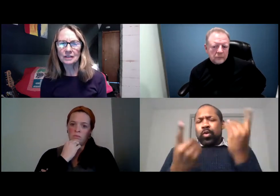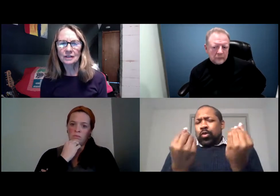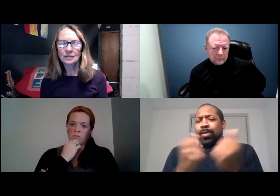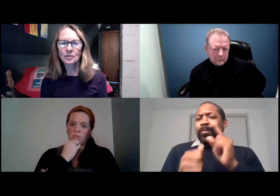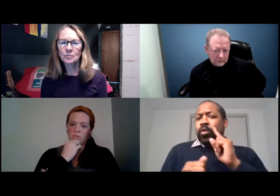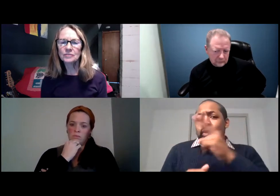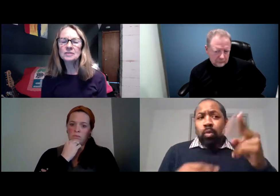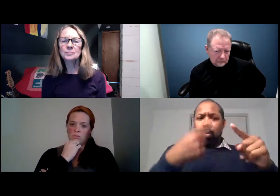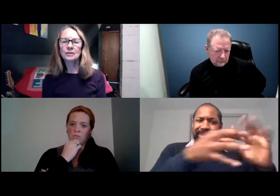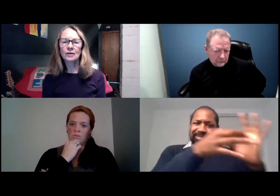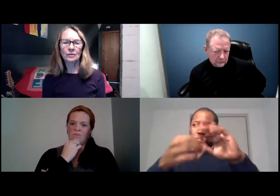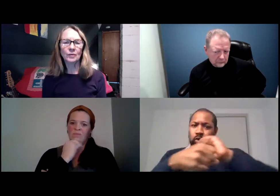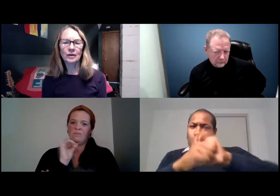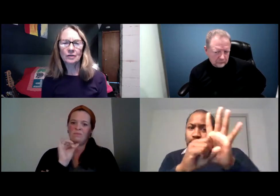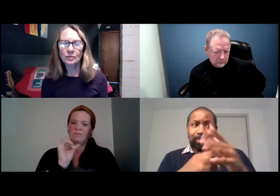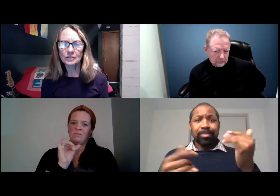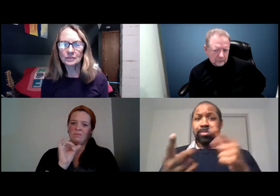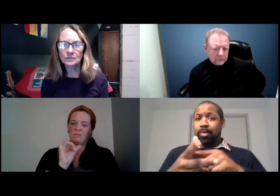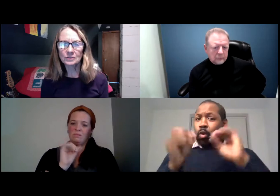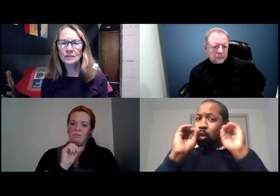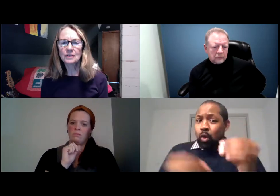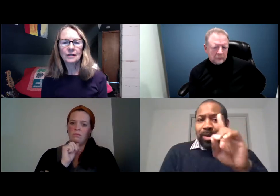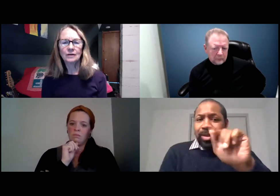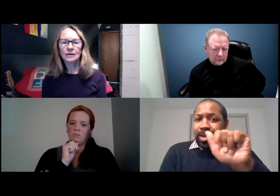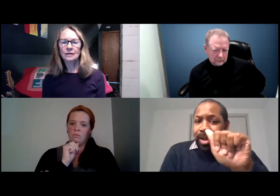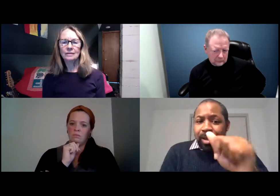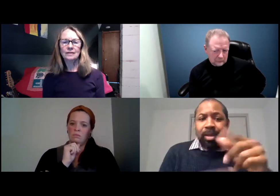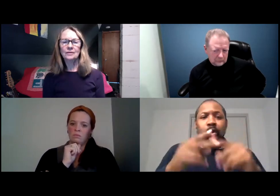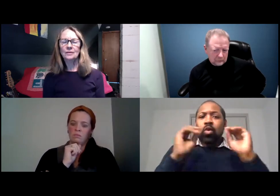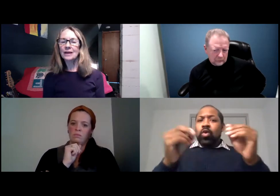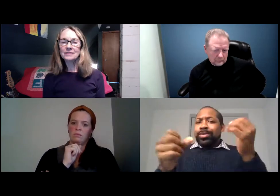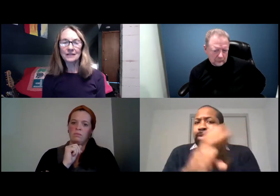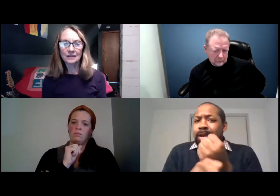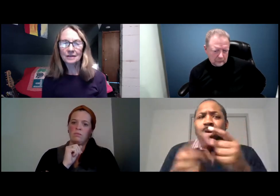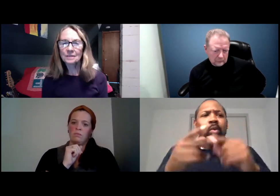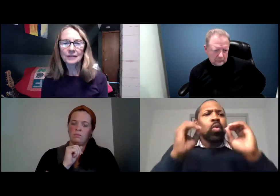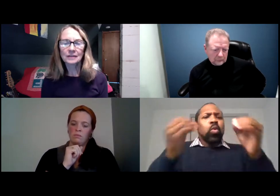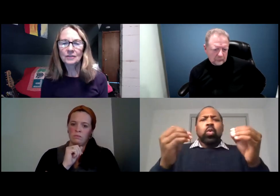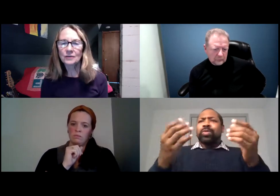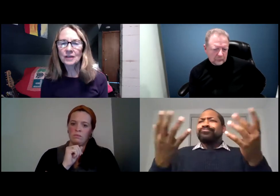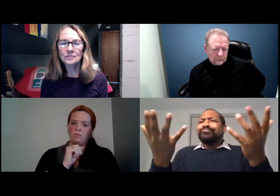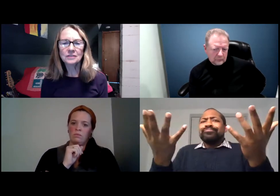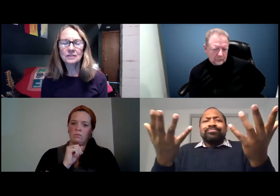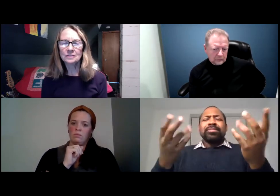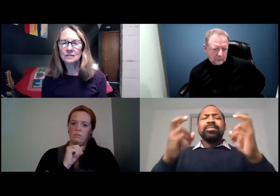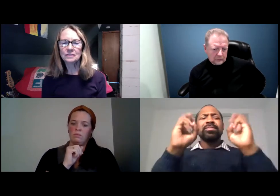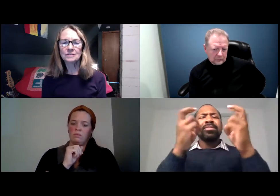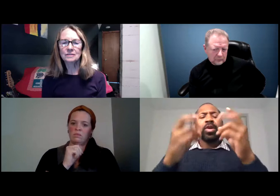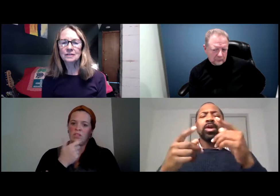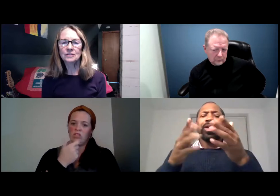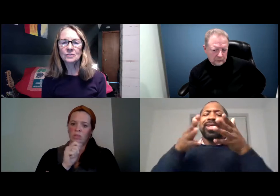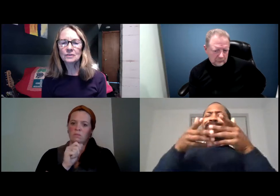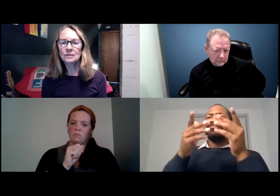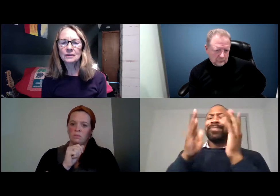tracing. People simply aren't aware of what to do. They don't have data. They don't have statistics.